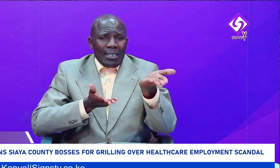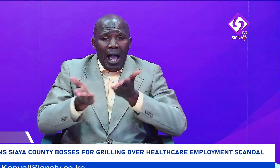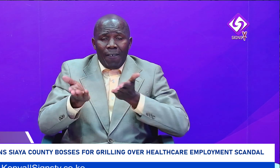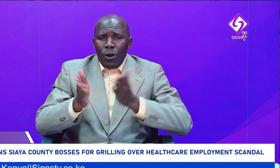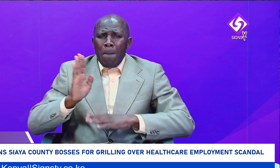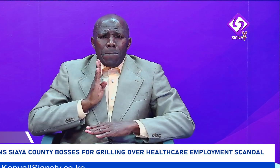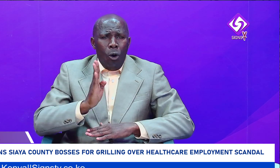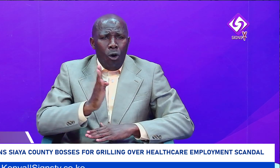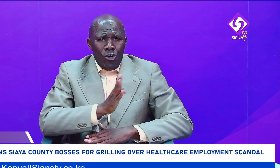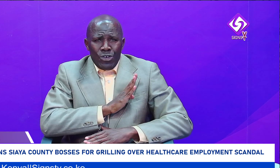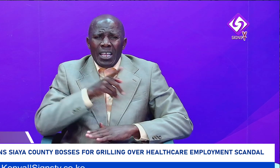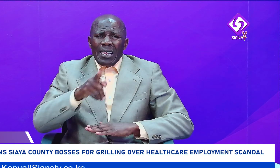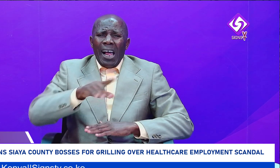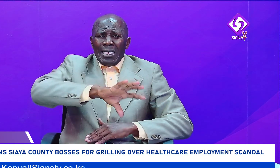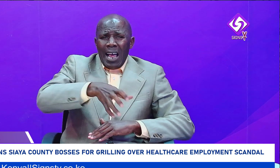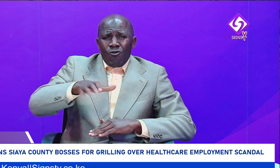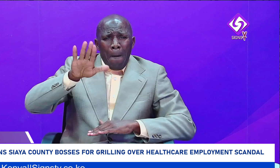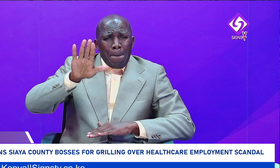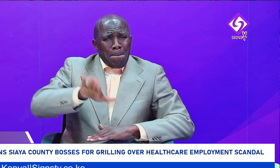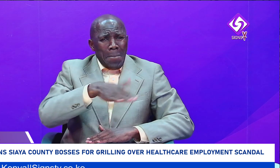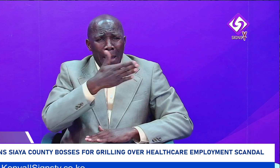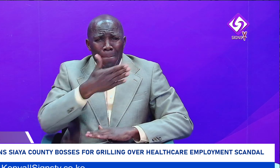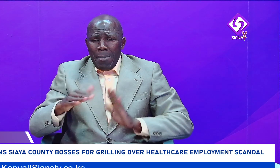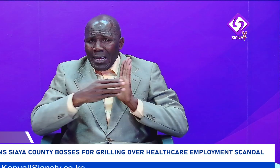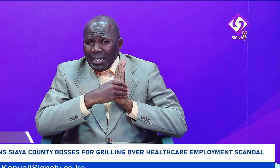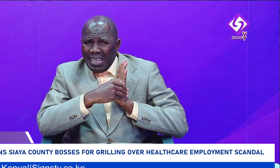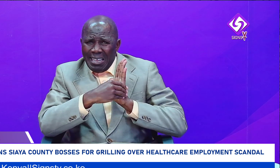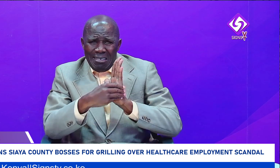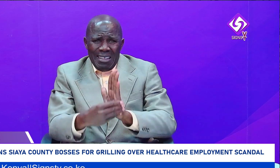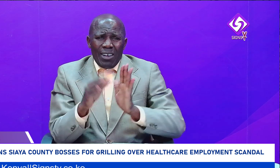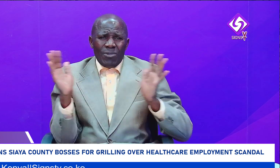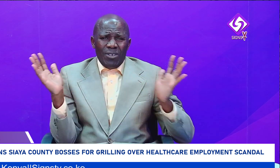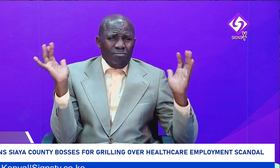Public Service Board, and the County Assembly leadership, have been summoned